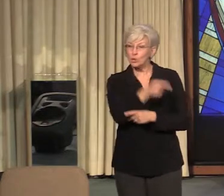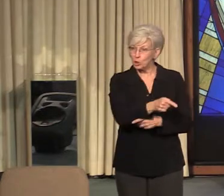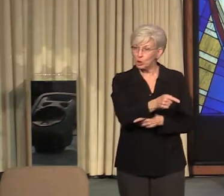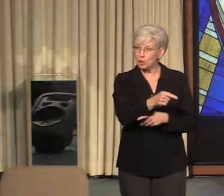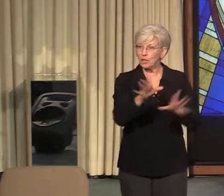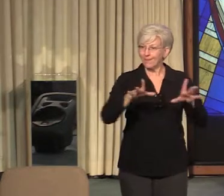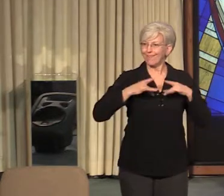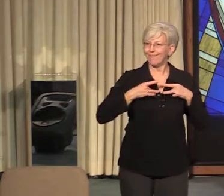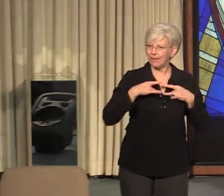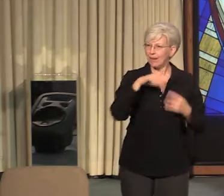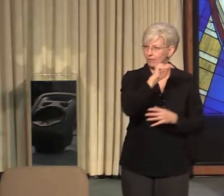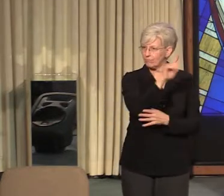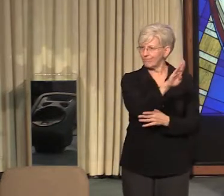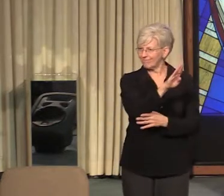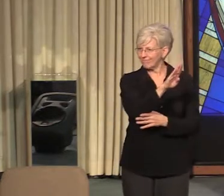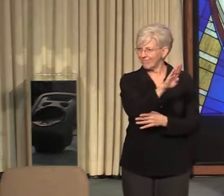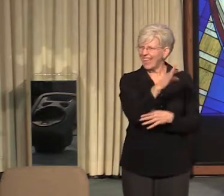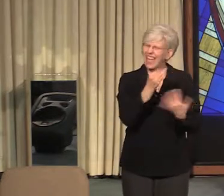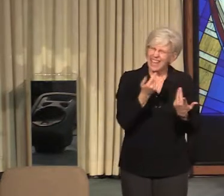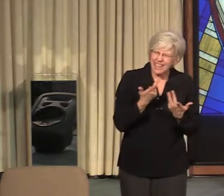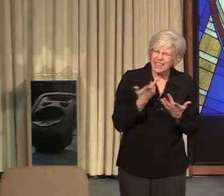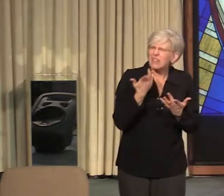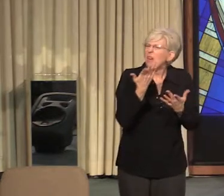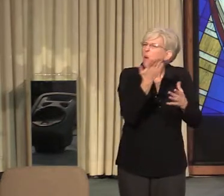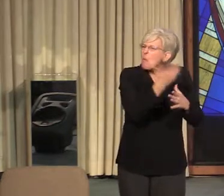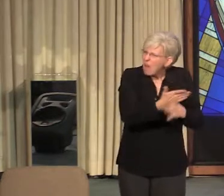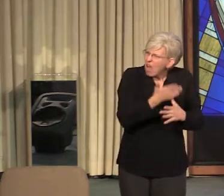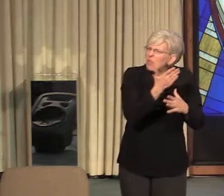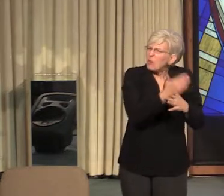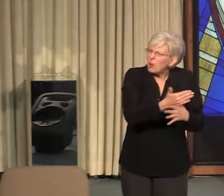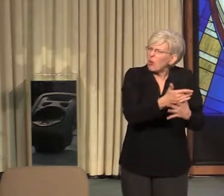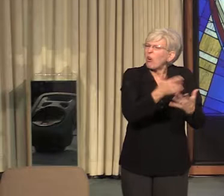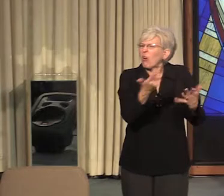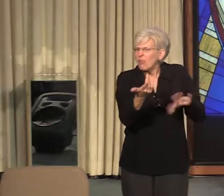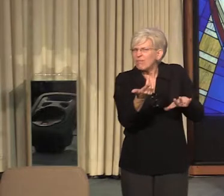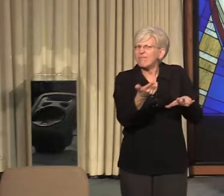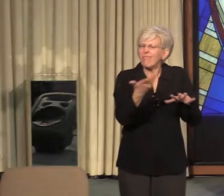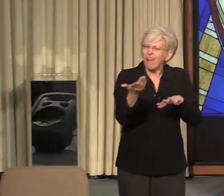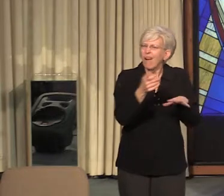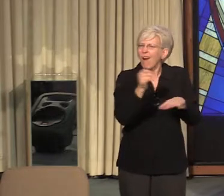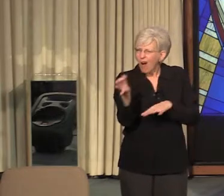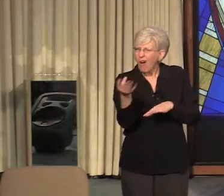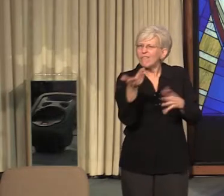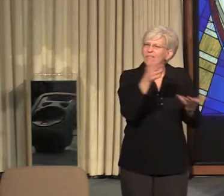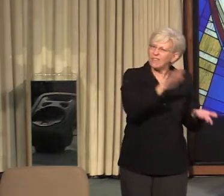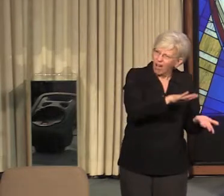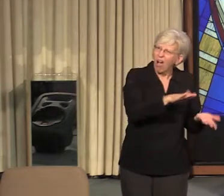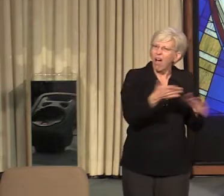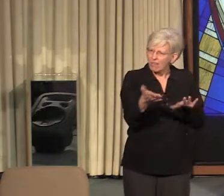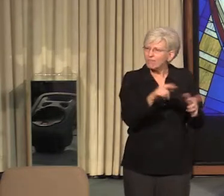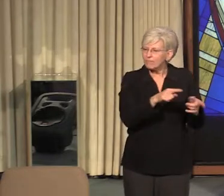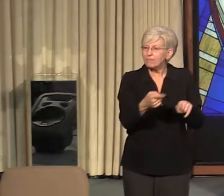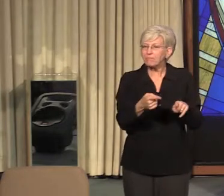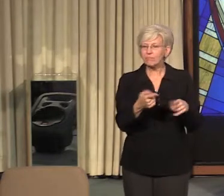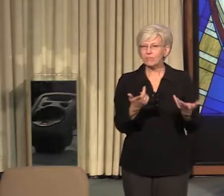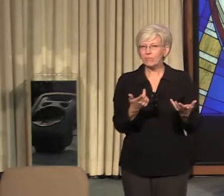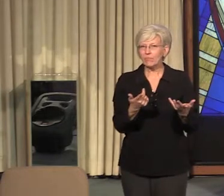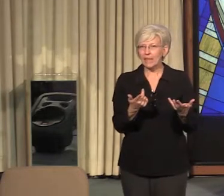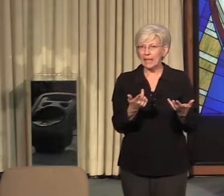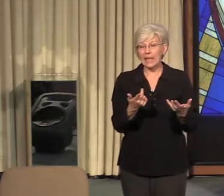it kind of bothered her off and on throughout her life and became